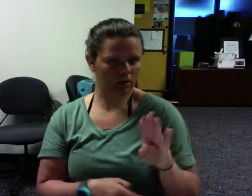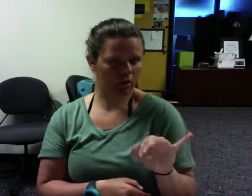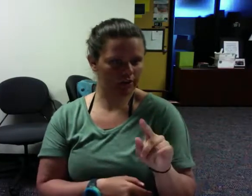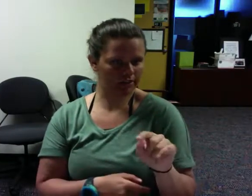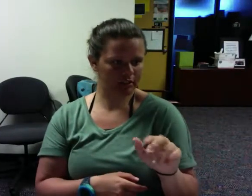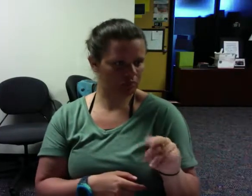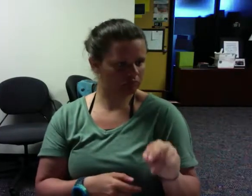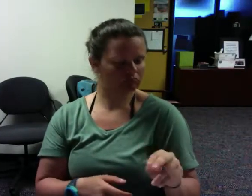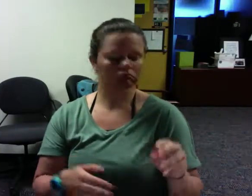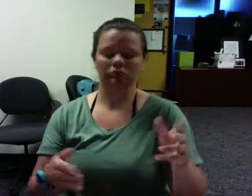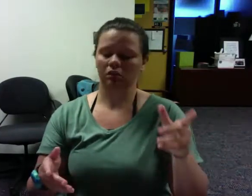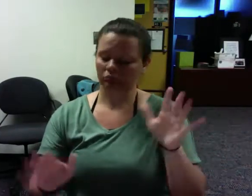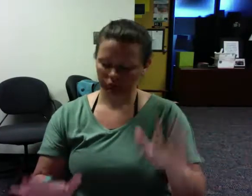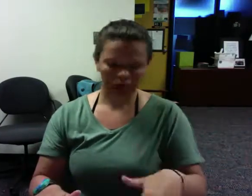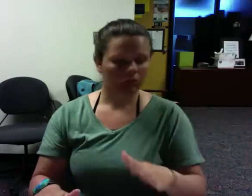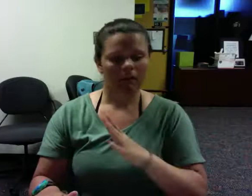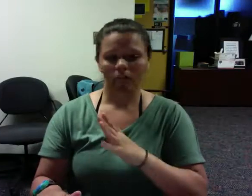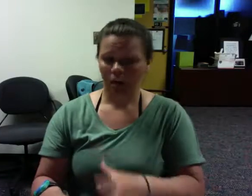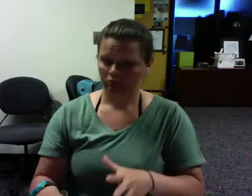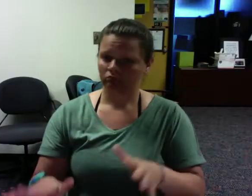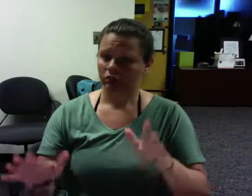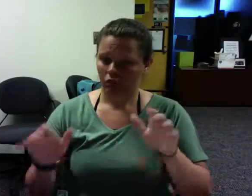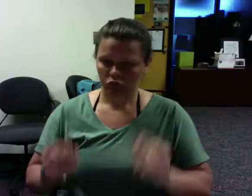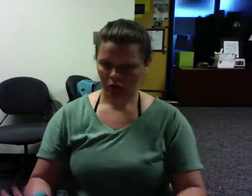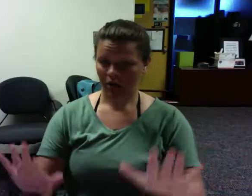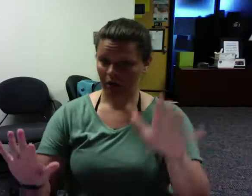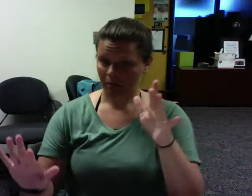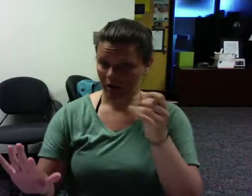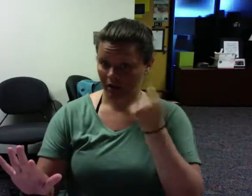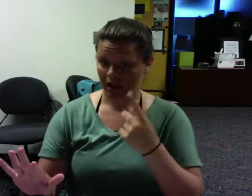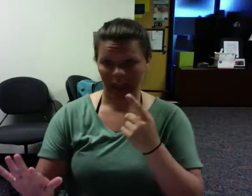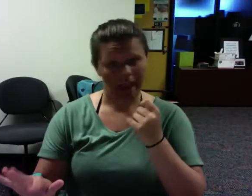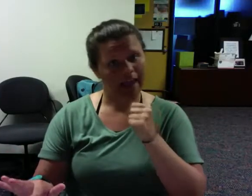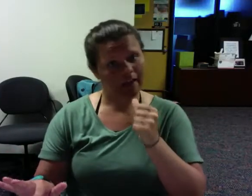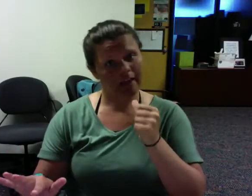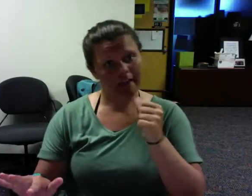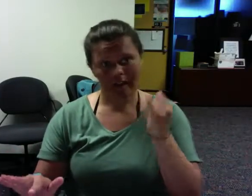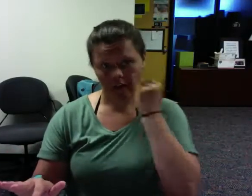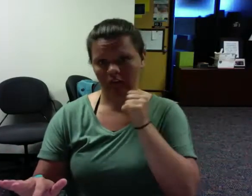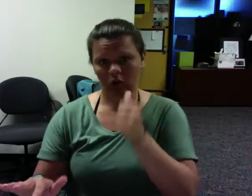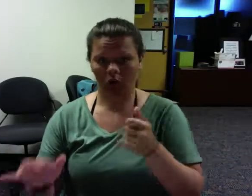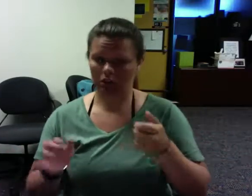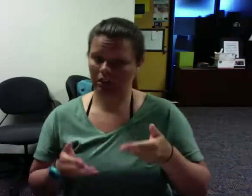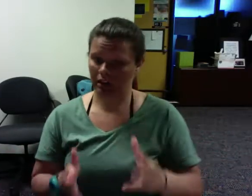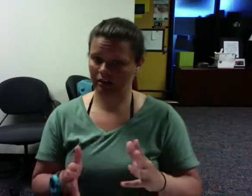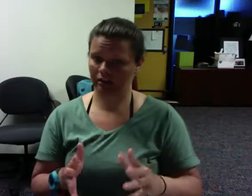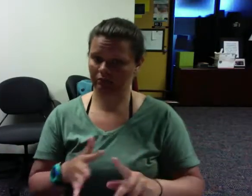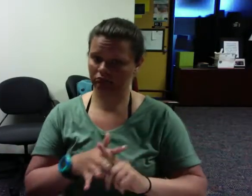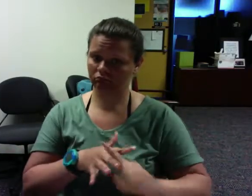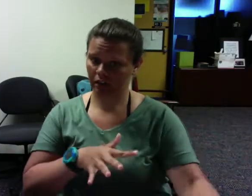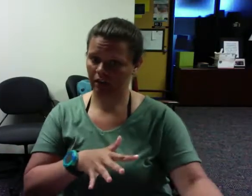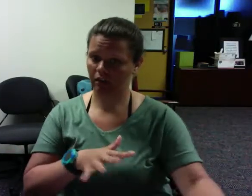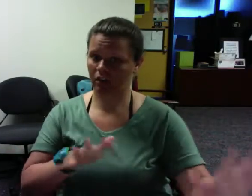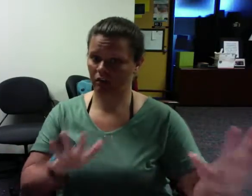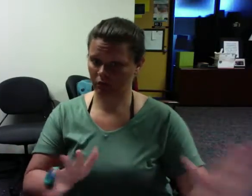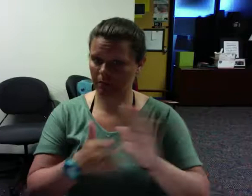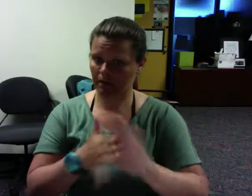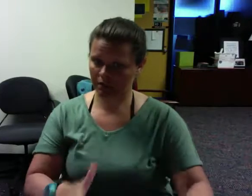peacefully, we're going to destroy the city before we leave, or before you come in and take it over. So Washington was very smart, and he let them